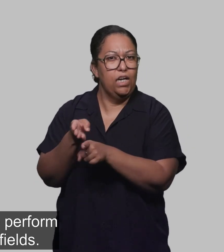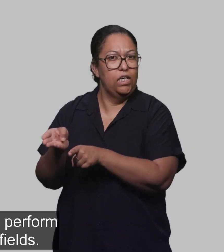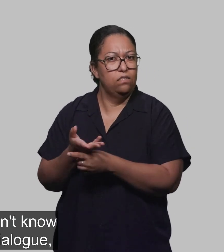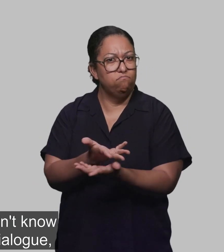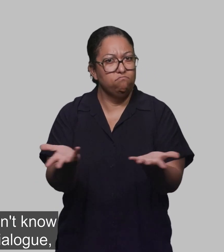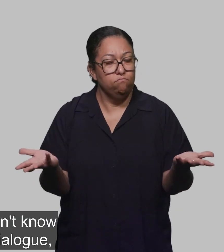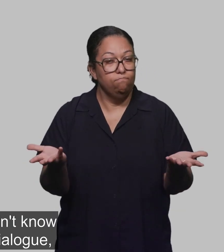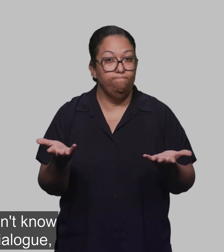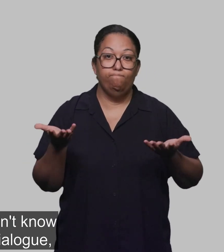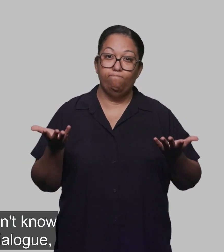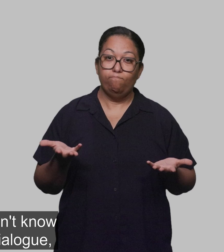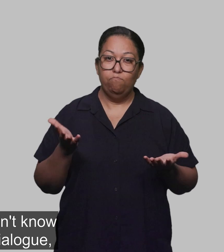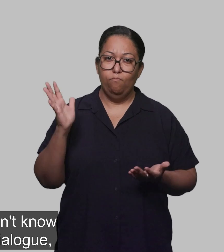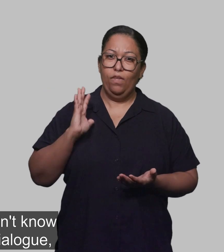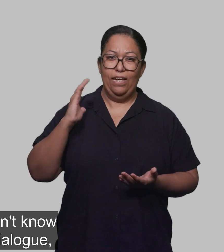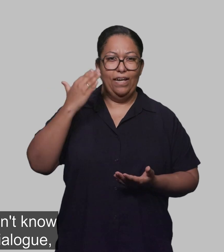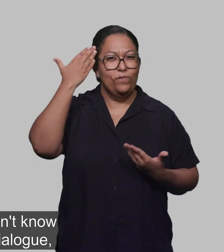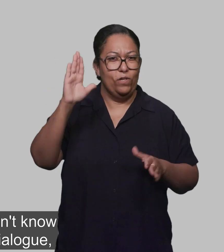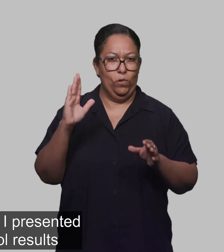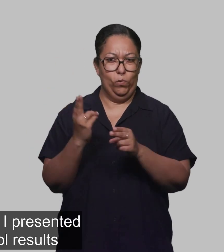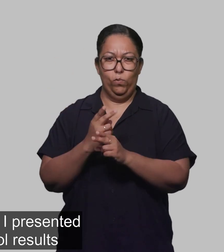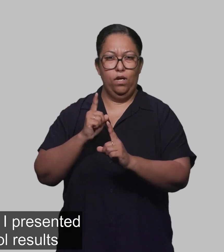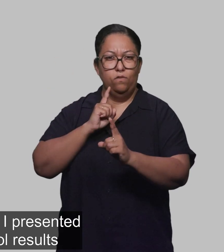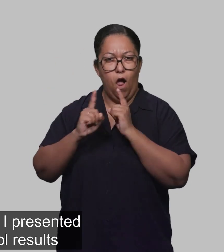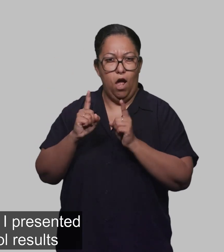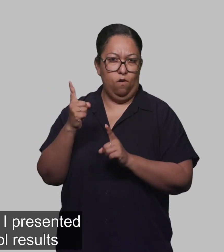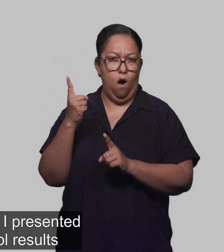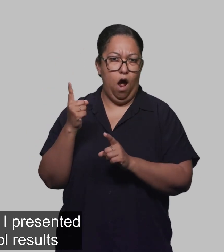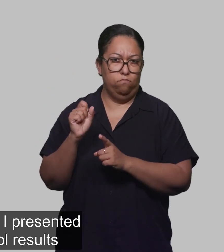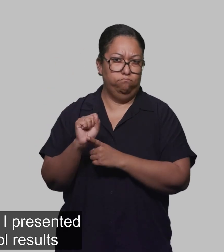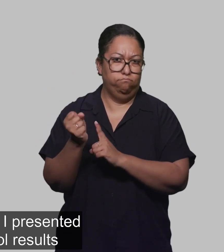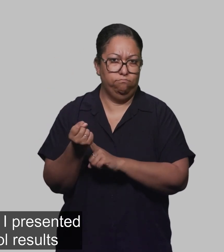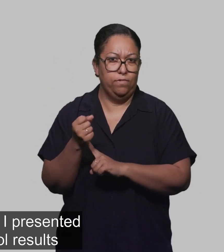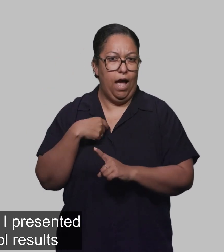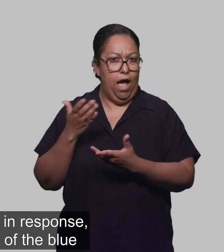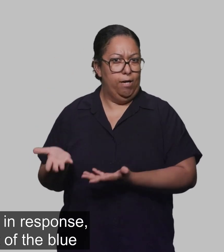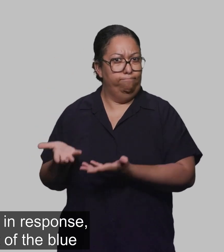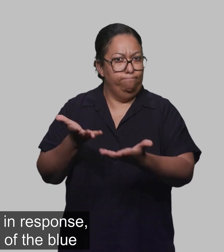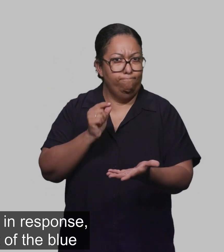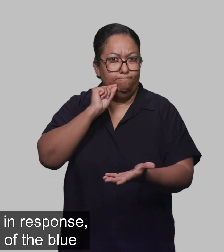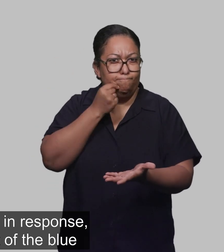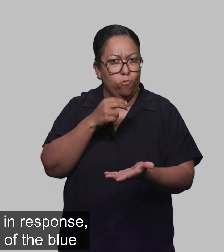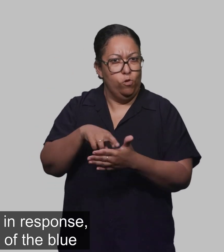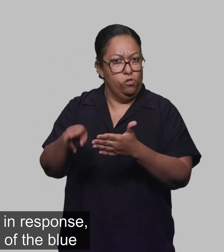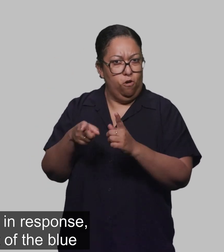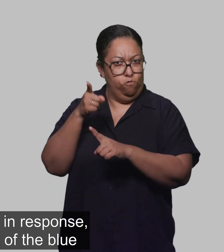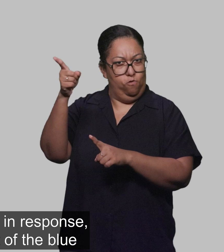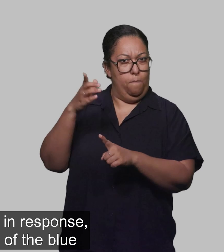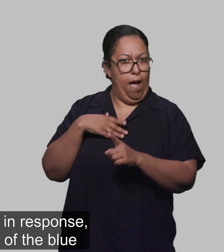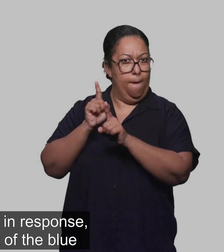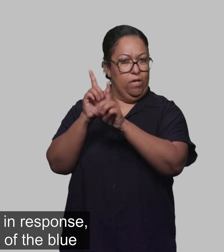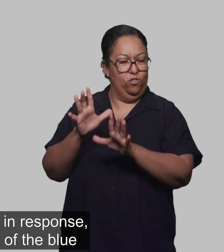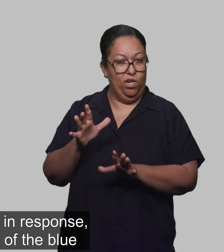fields. So once I didn't know how to use dialogue. On one occasion, I presented some very cool results to my mentor. And in response,